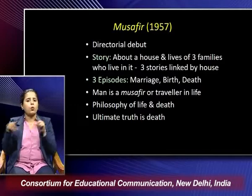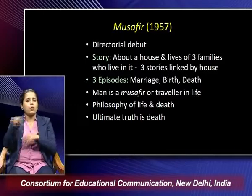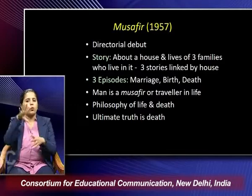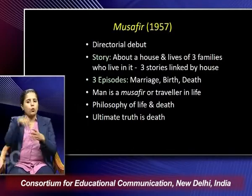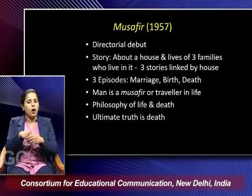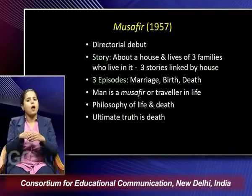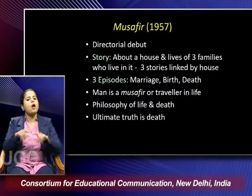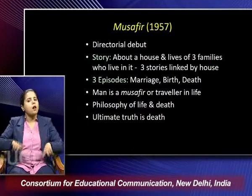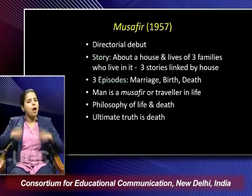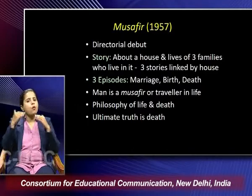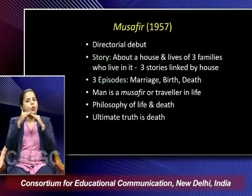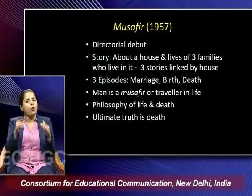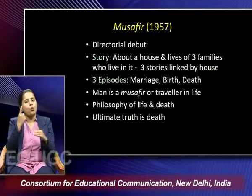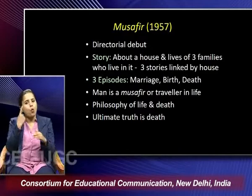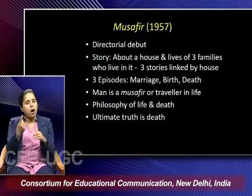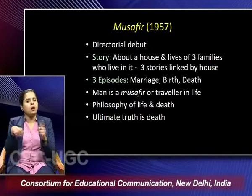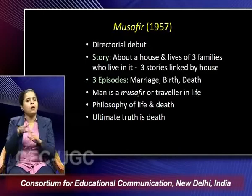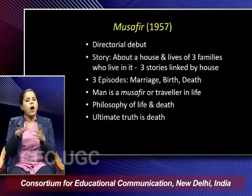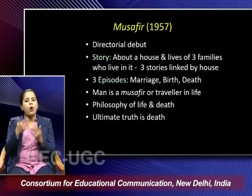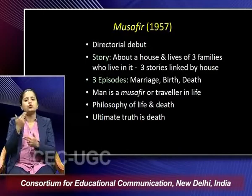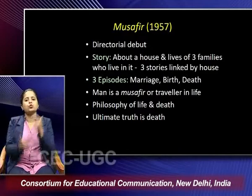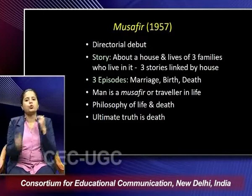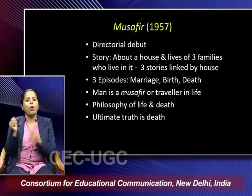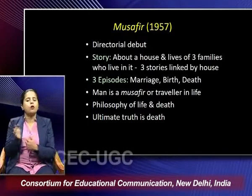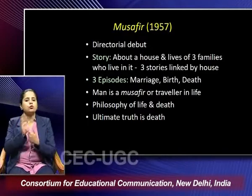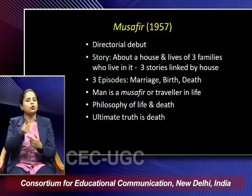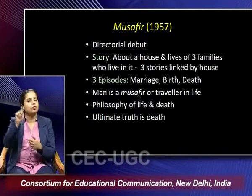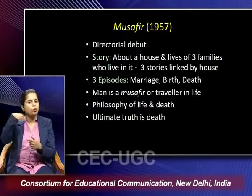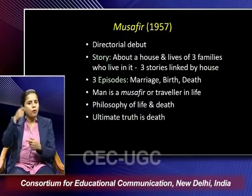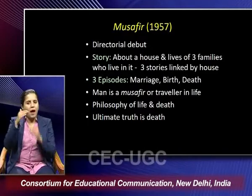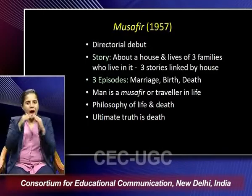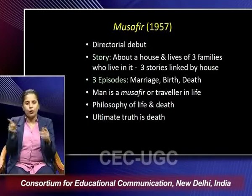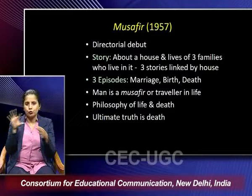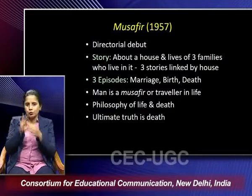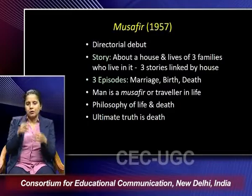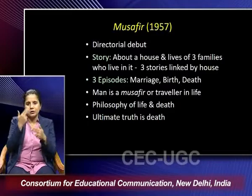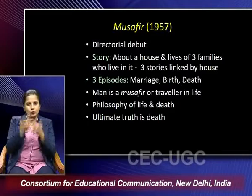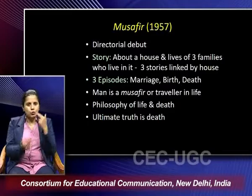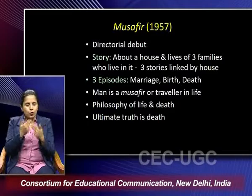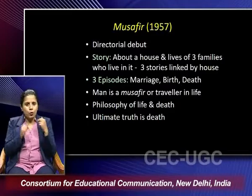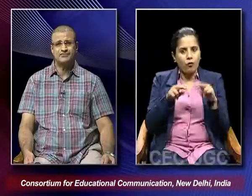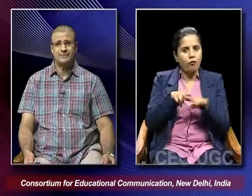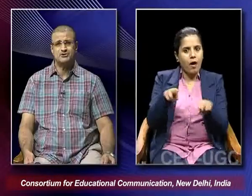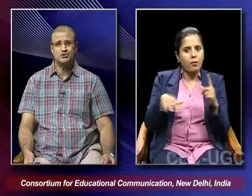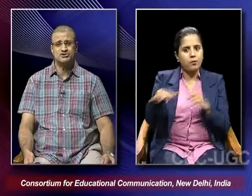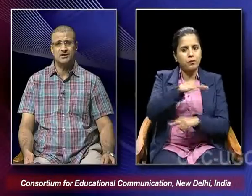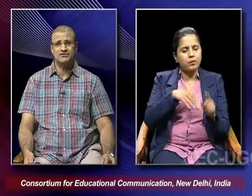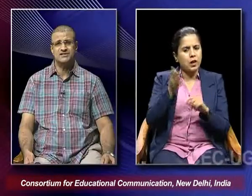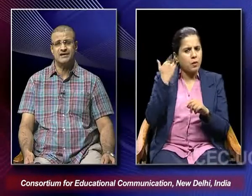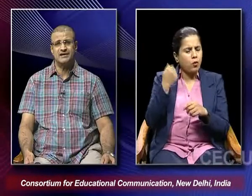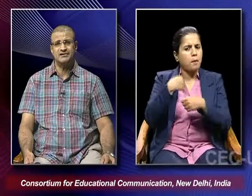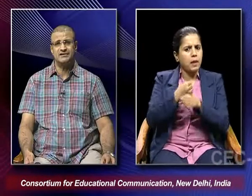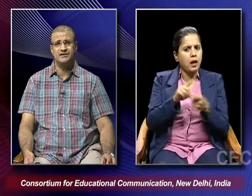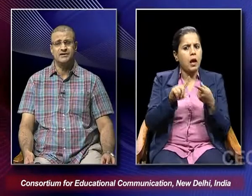particular house, and how these three stories, they are linked by that house. And it also these kinds of episodes which